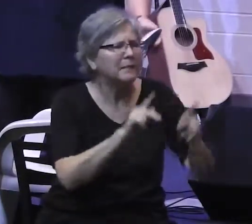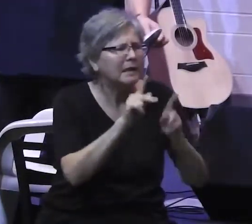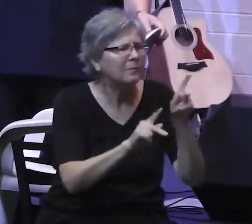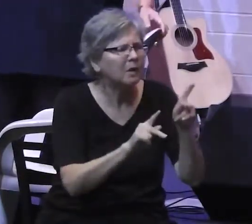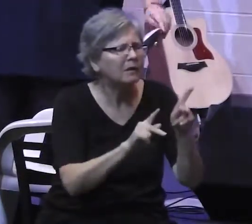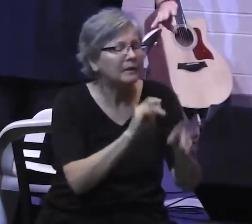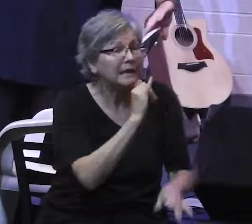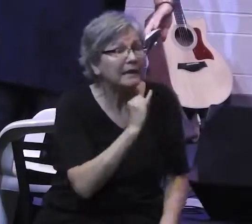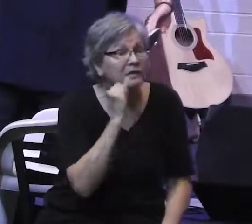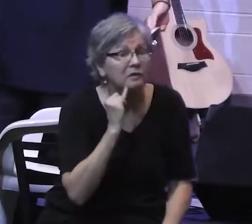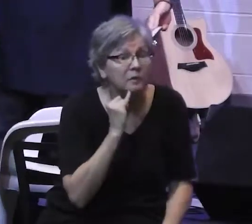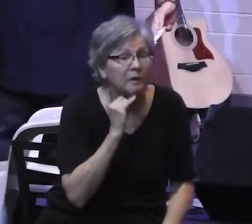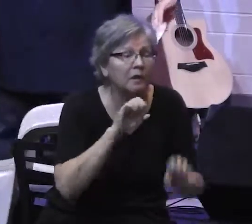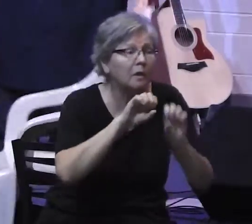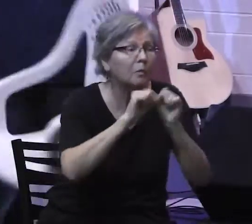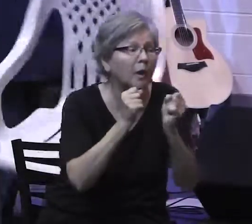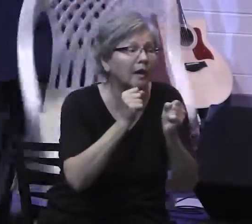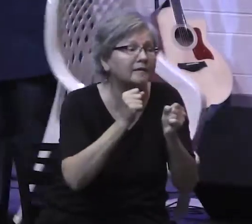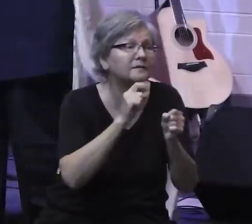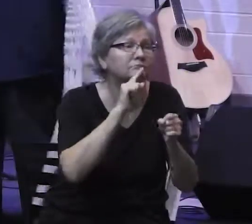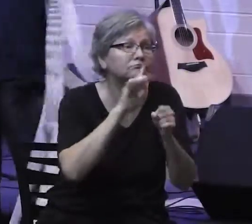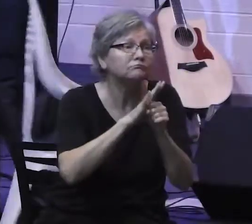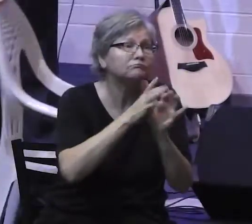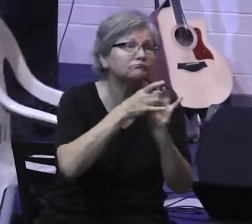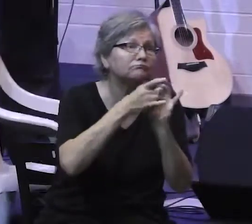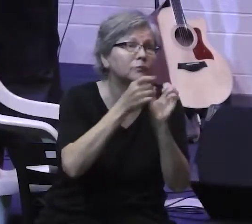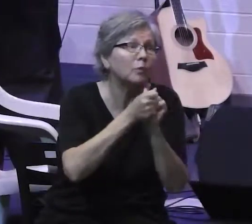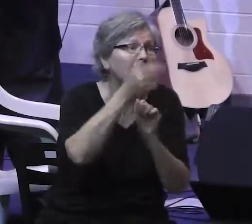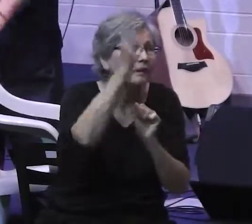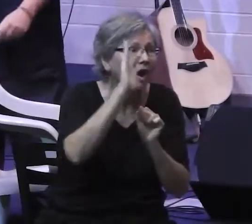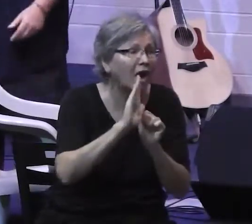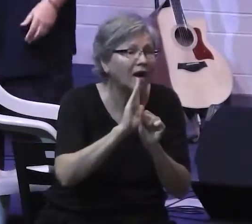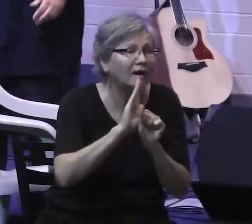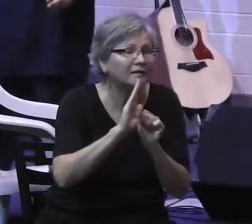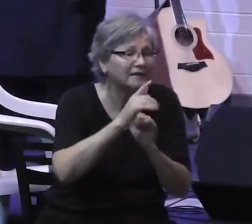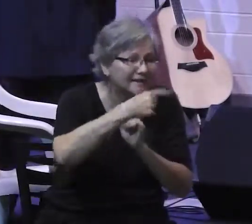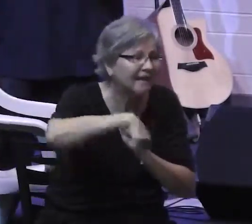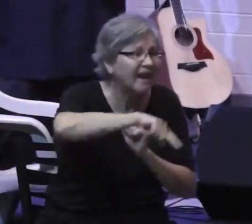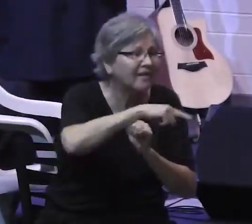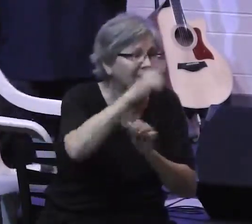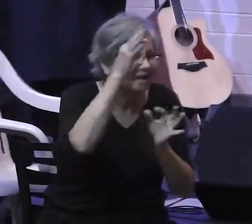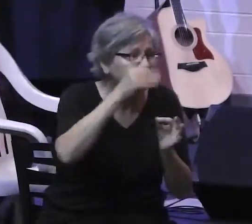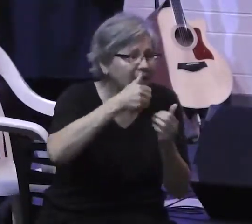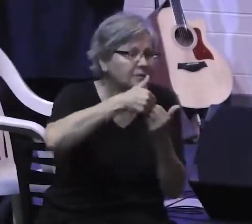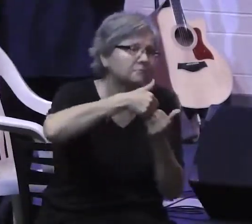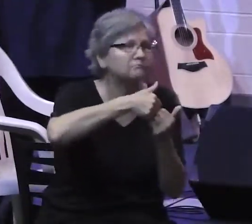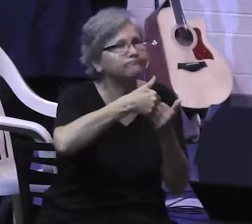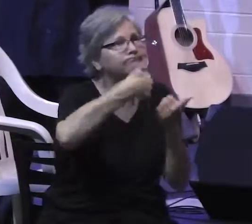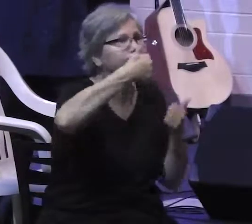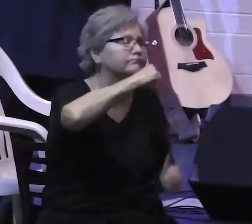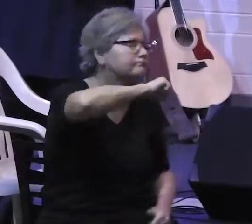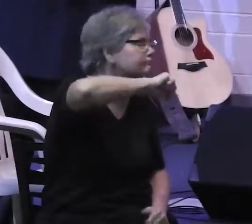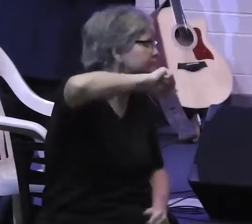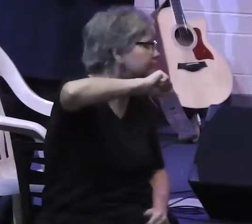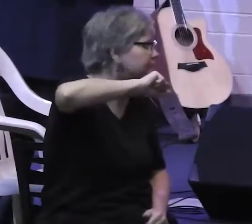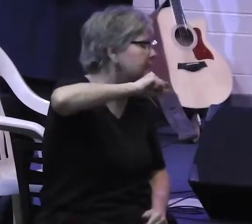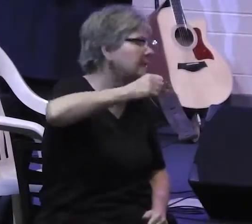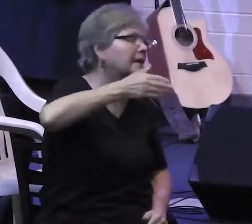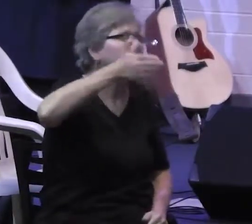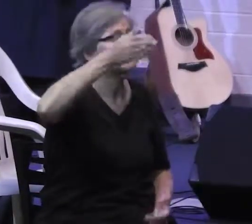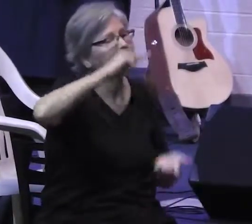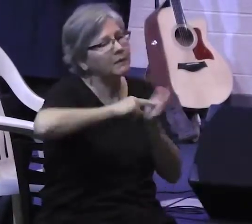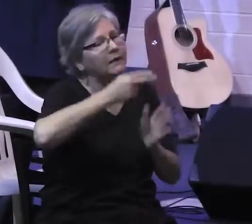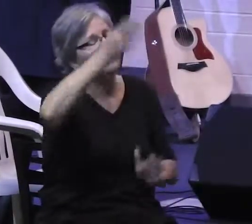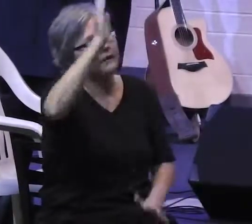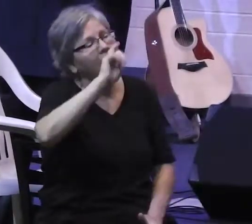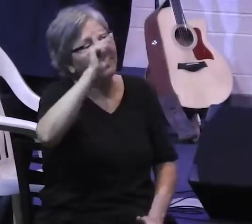of Israel is breaking the covenant and turning away from the plans of God. And God has to, in his righteousness and holiness, have to turn from them as well.